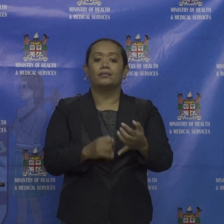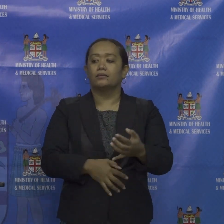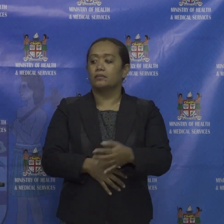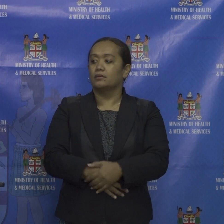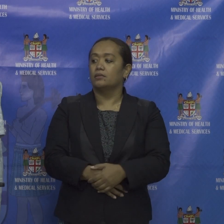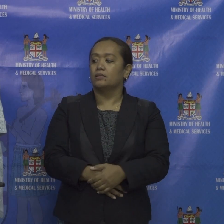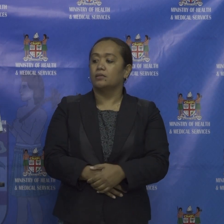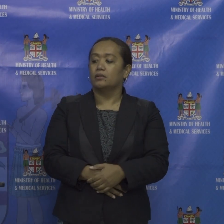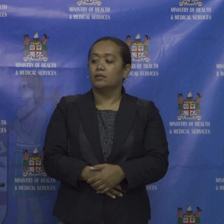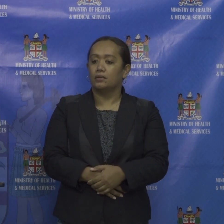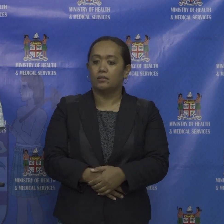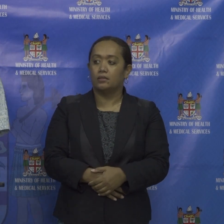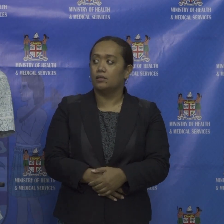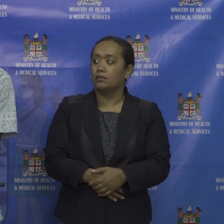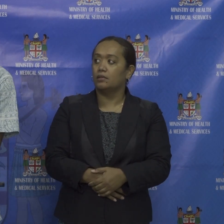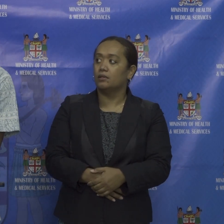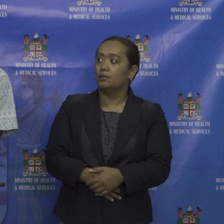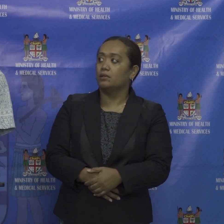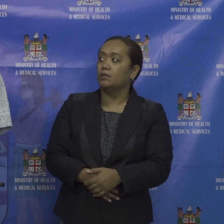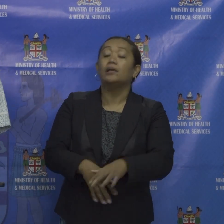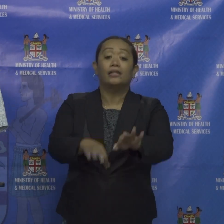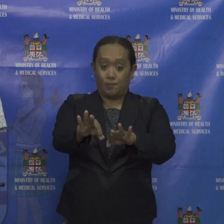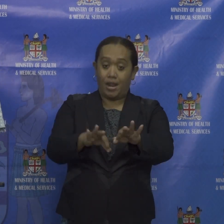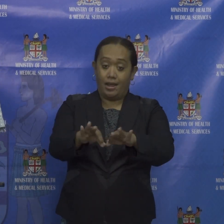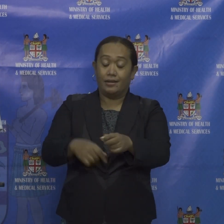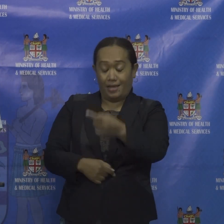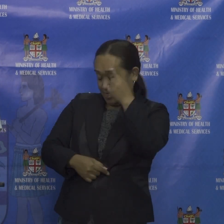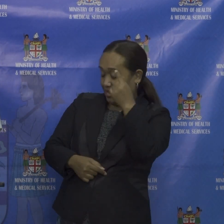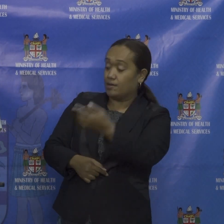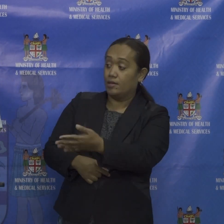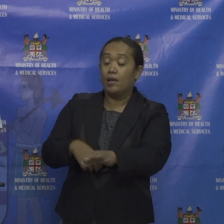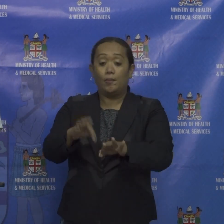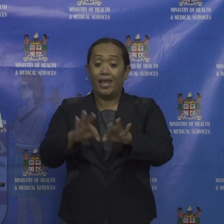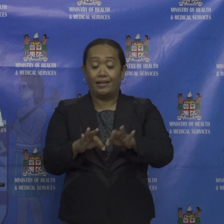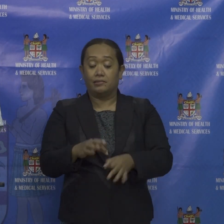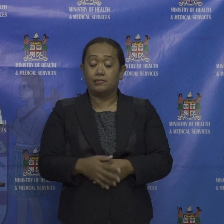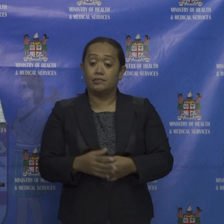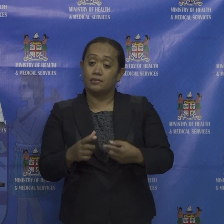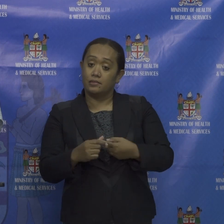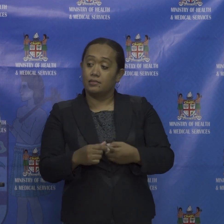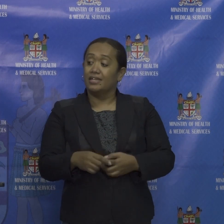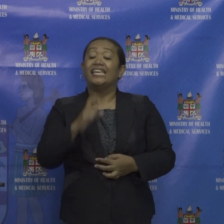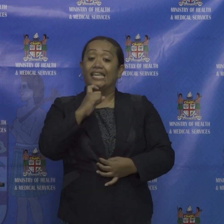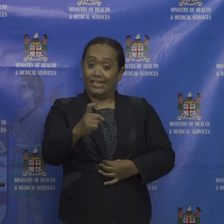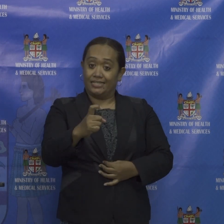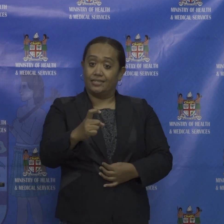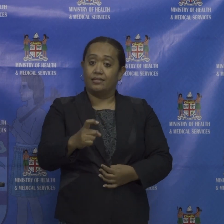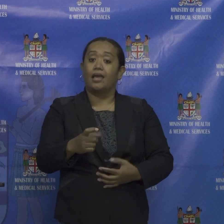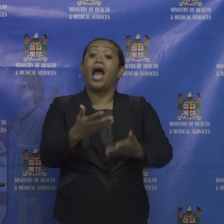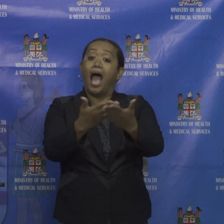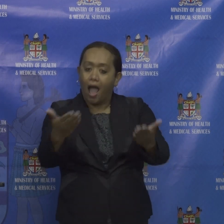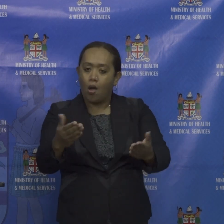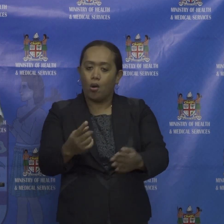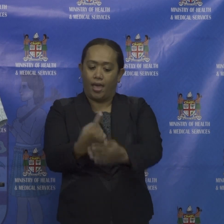I would let Dr. Fong say something, but I think the plan of response to the pandemic actually is based on